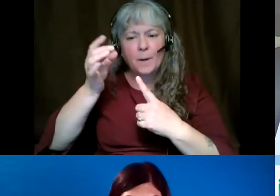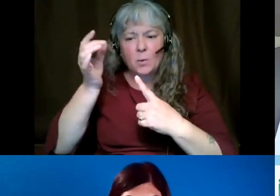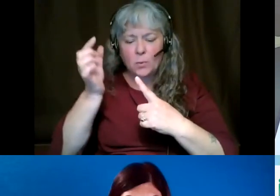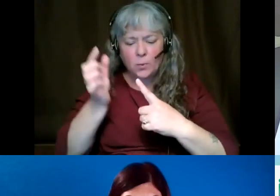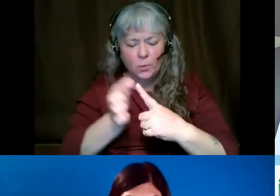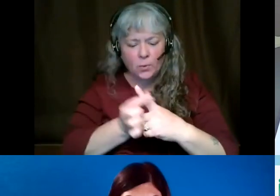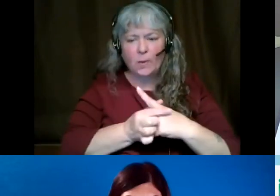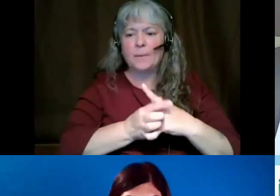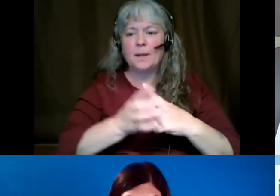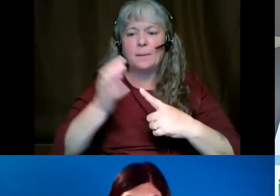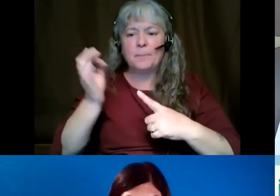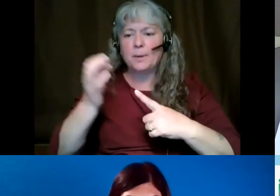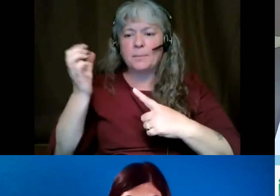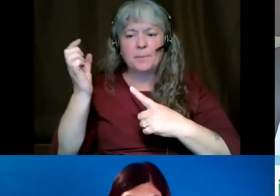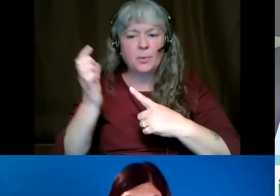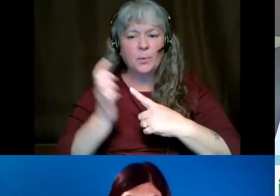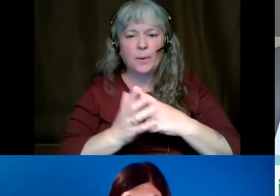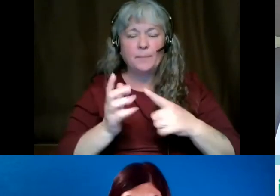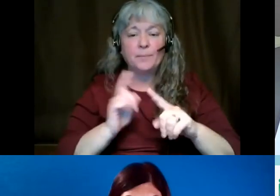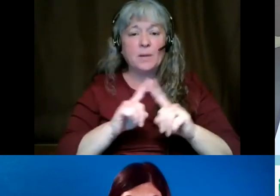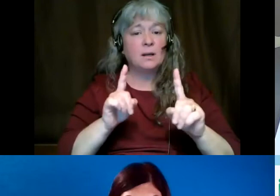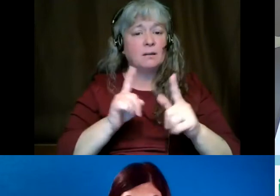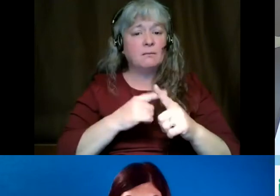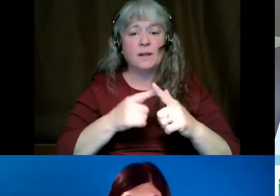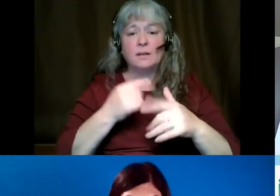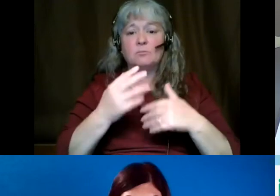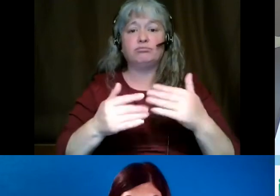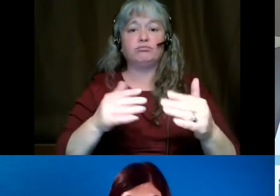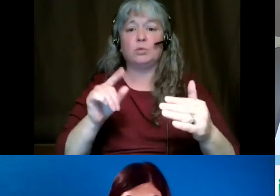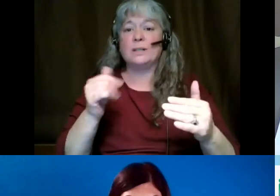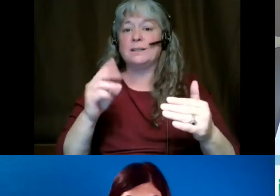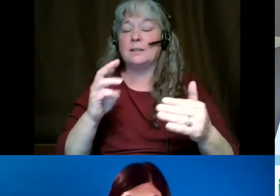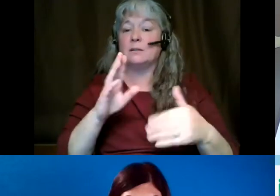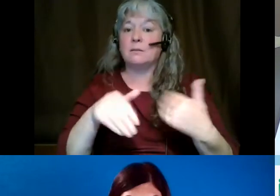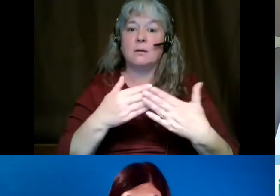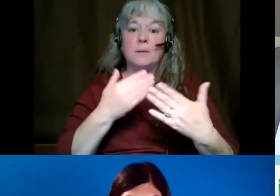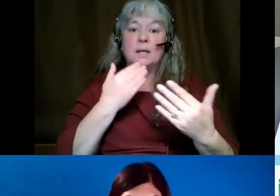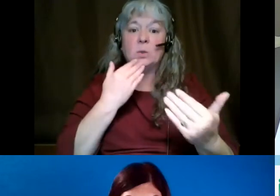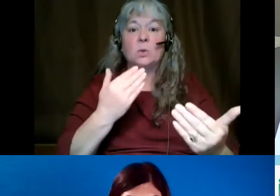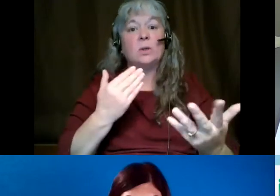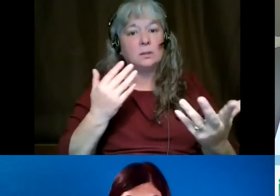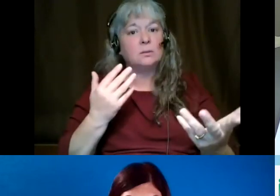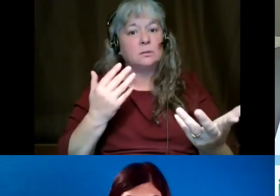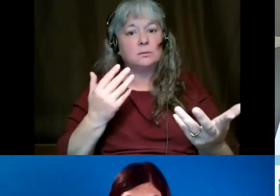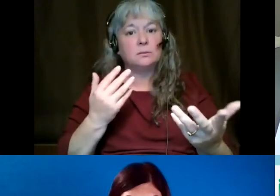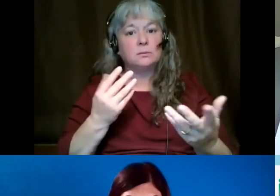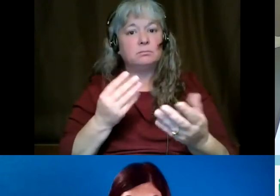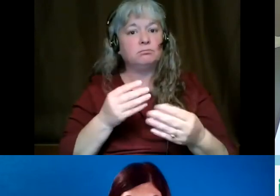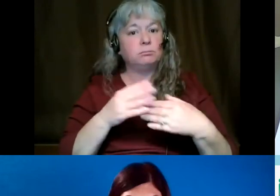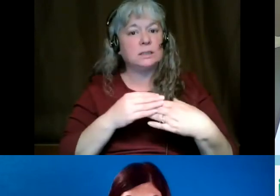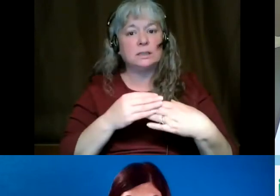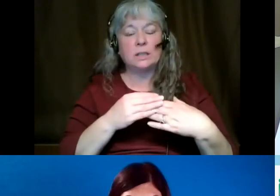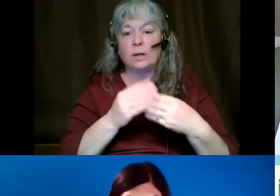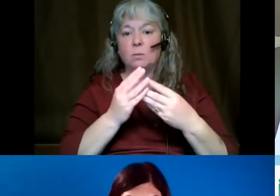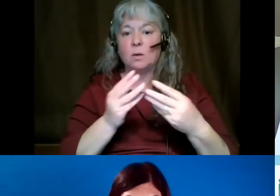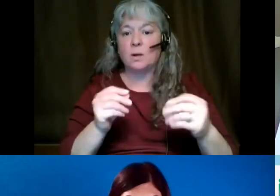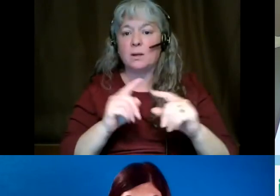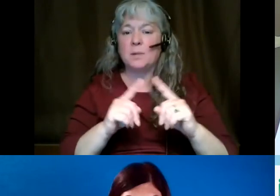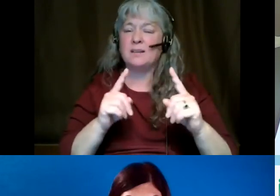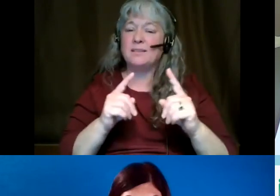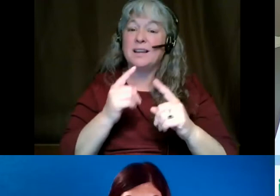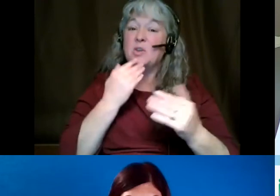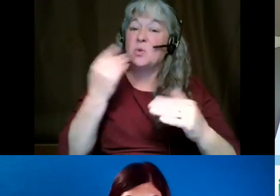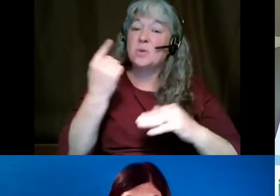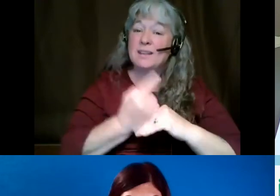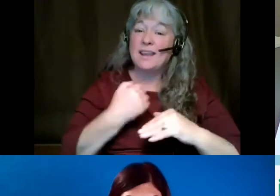a lot of my dexterity away. So on a typical good day, I have good use of my thumbs and my index fingers. That